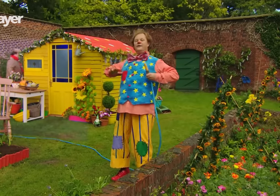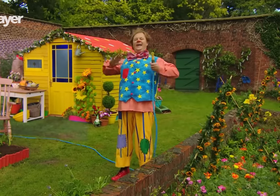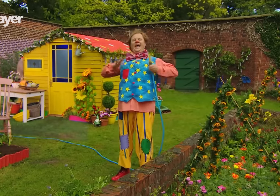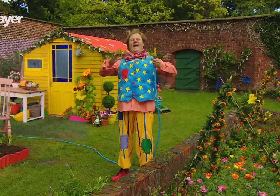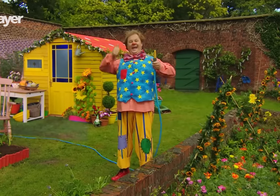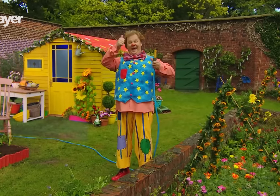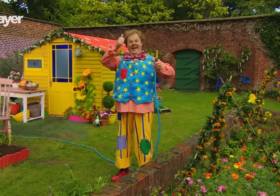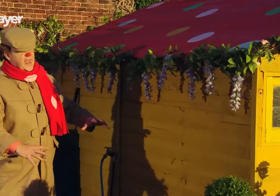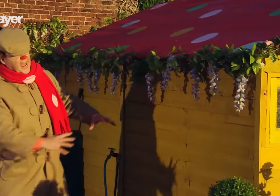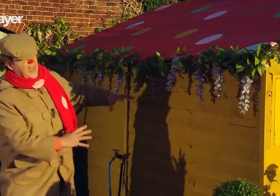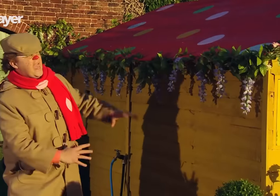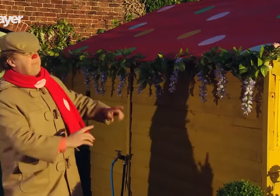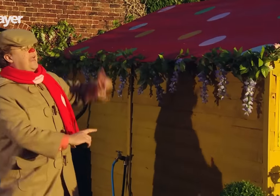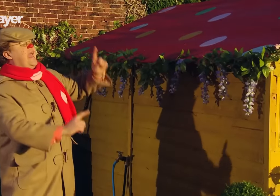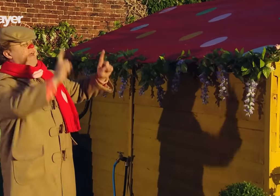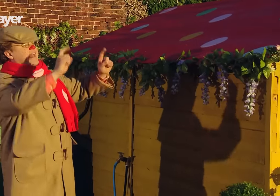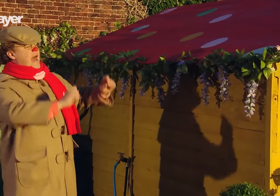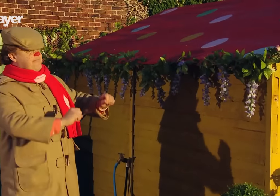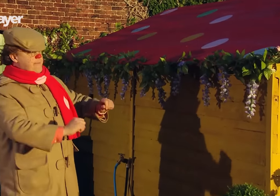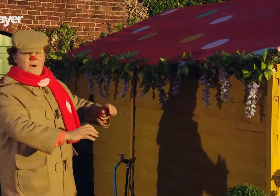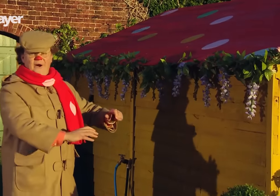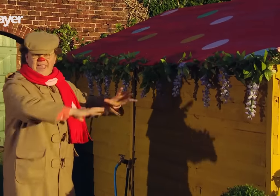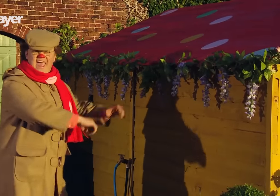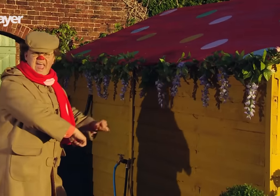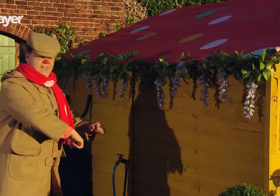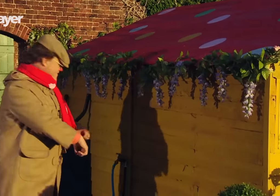Ready? Yeah, here it comes, a boy.